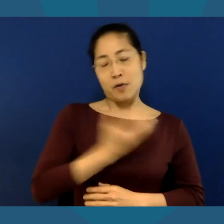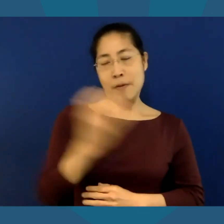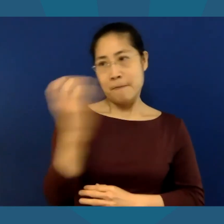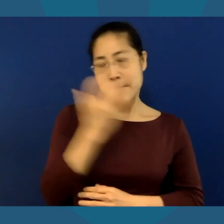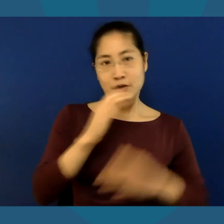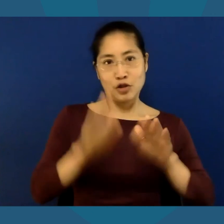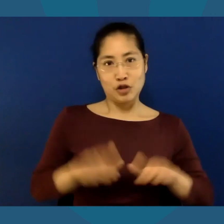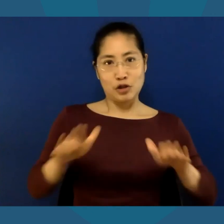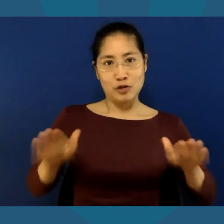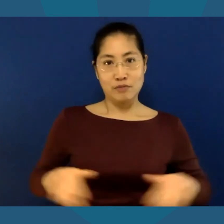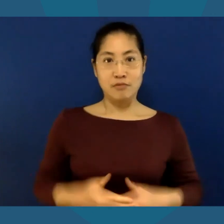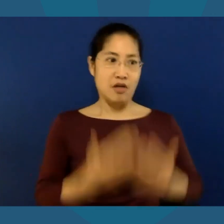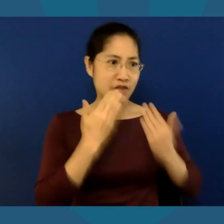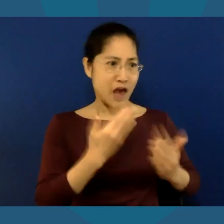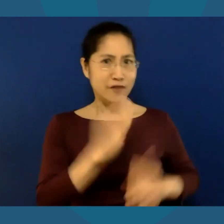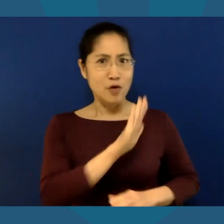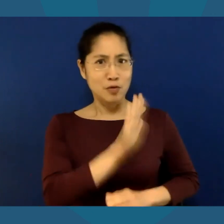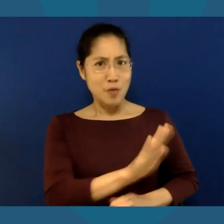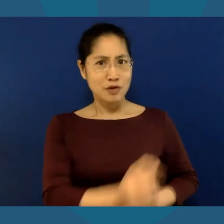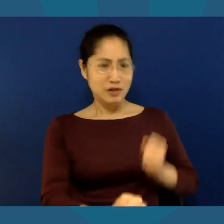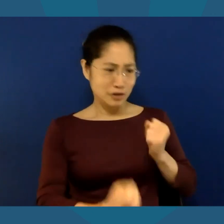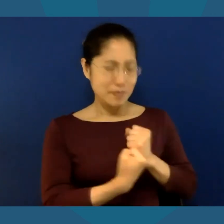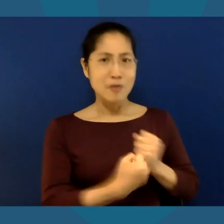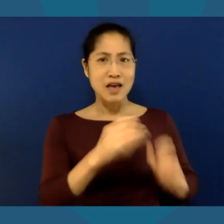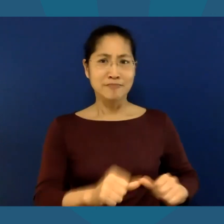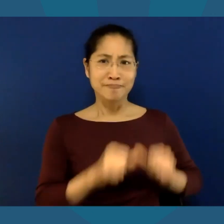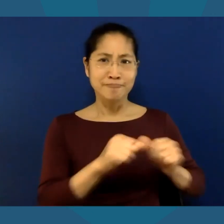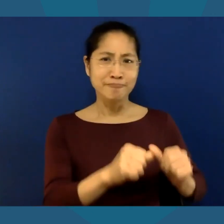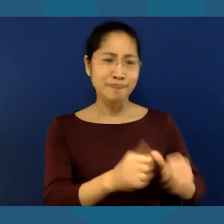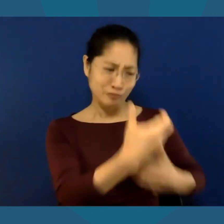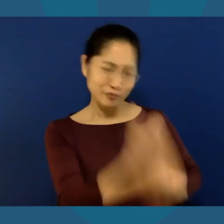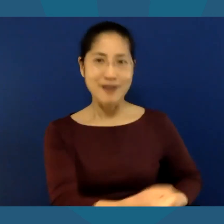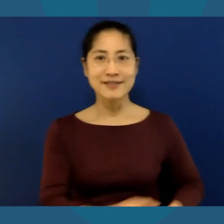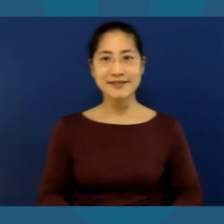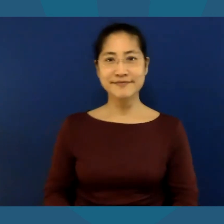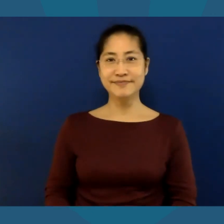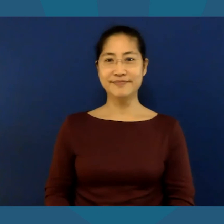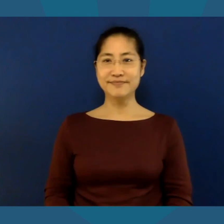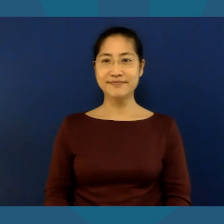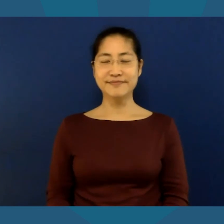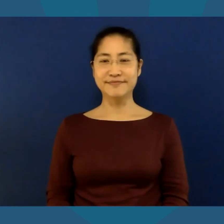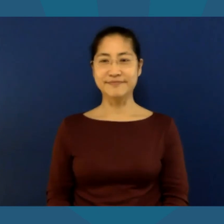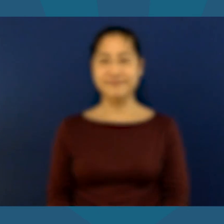our amazing kids, thank you for your support and continued trust.